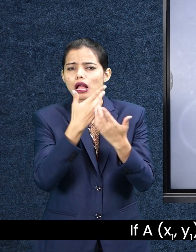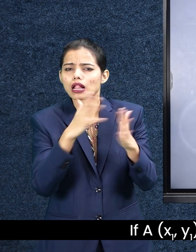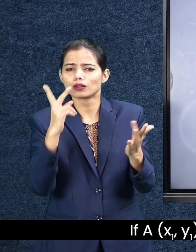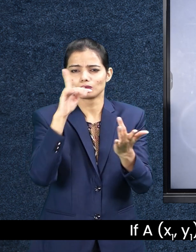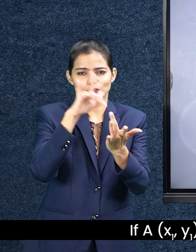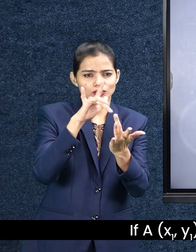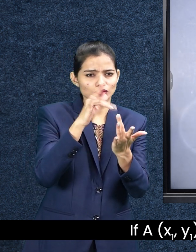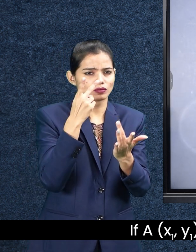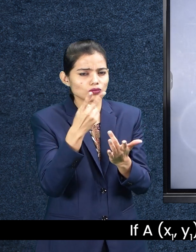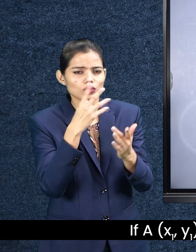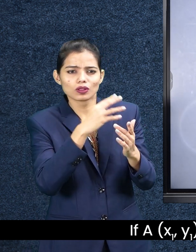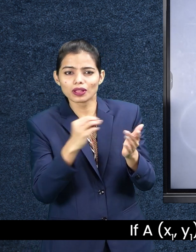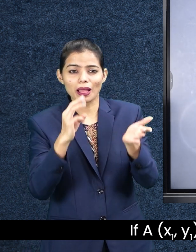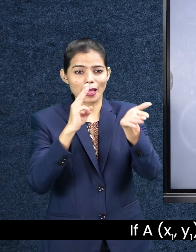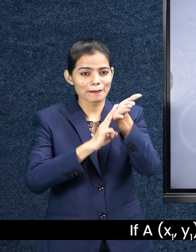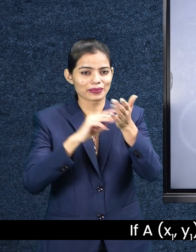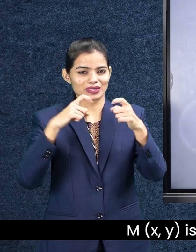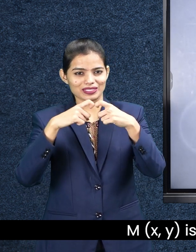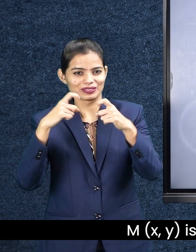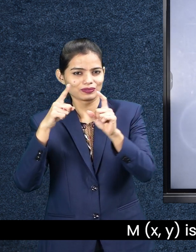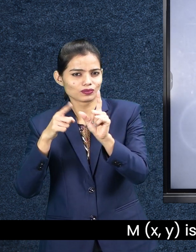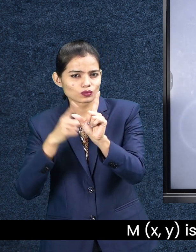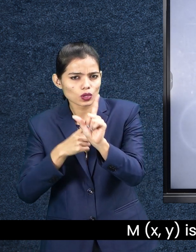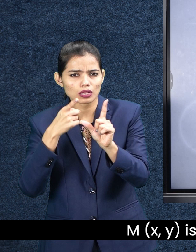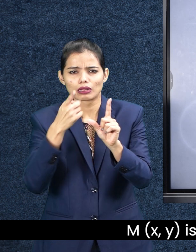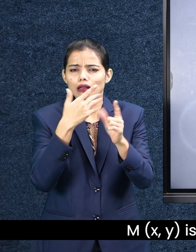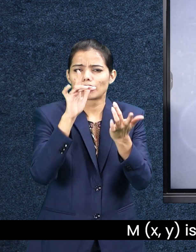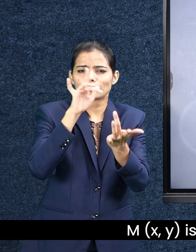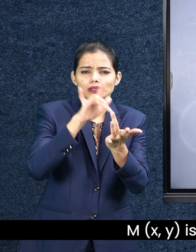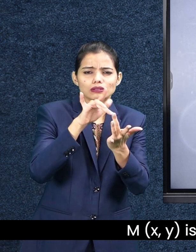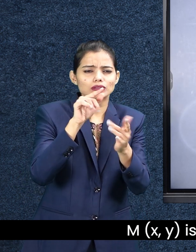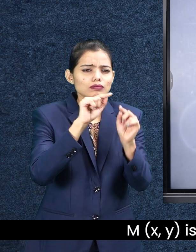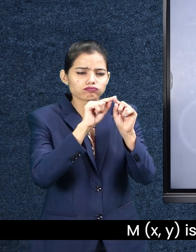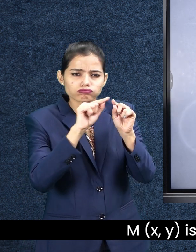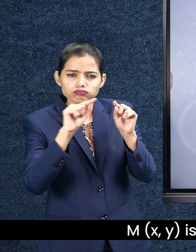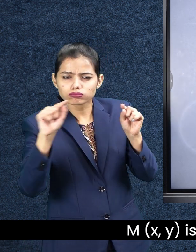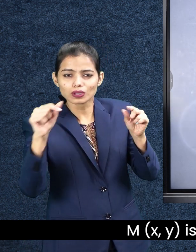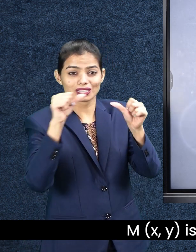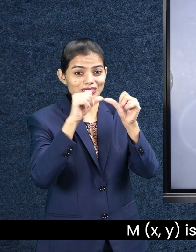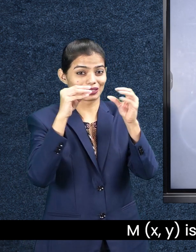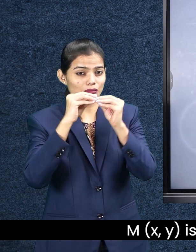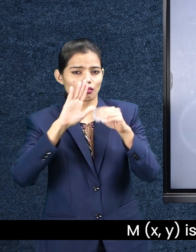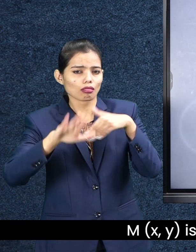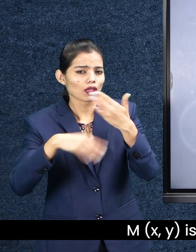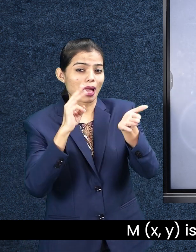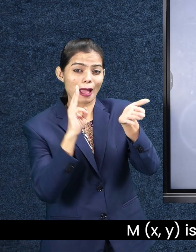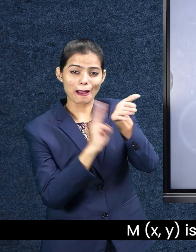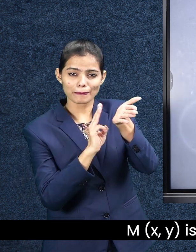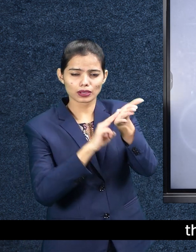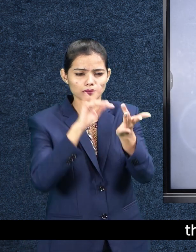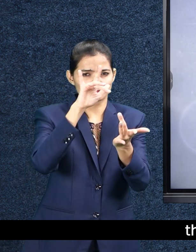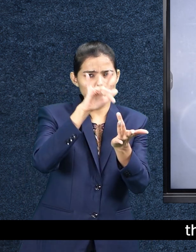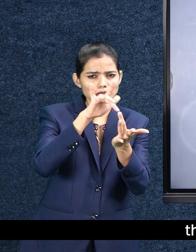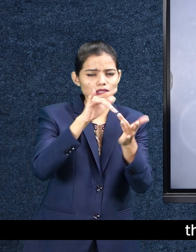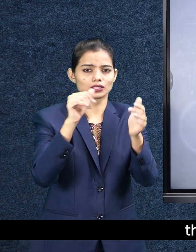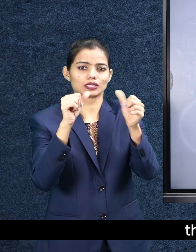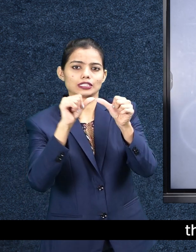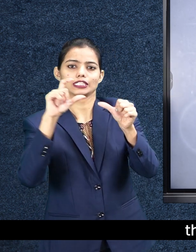y2 are any 2 points and M, x, y is the midpoint of the line segment AB, then M dash is